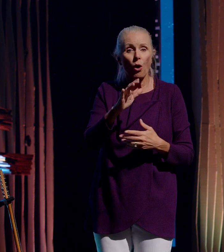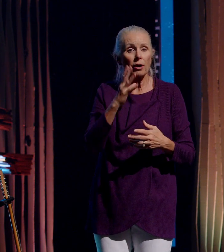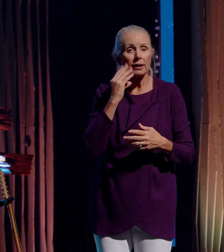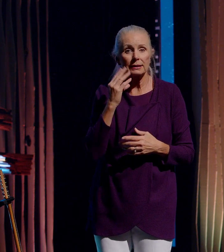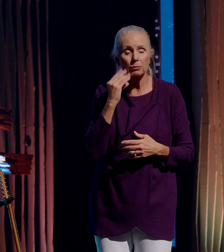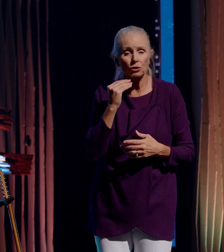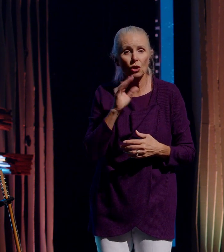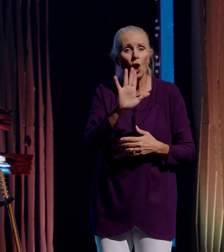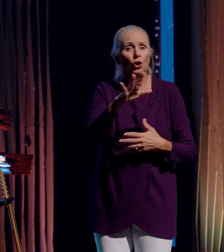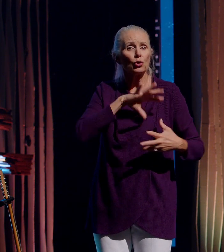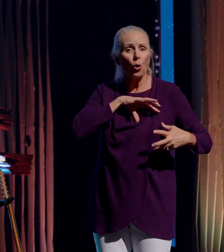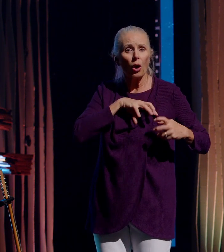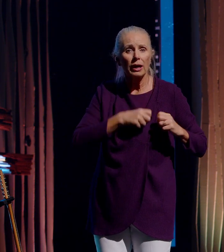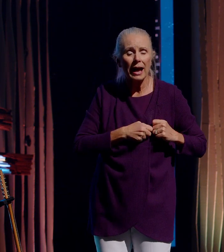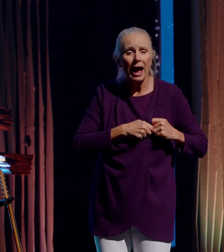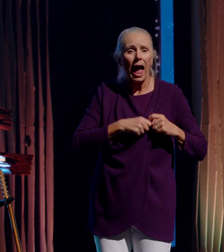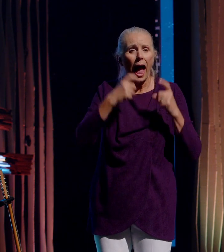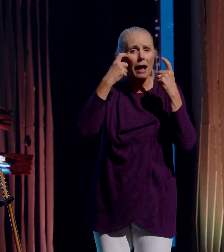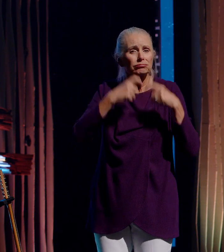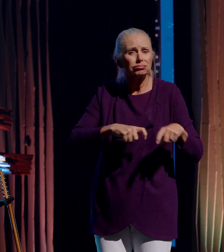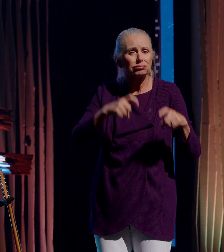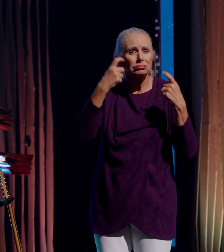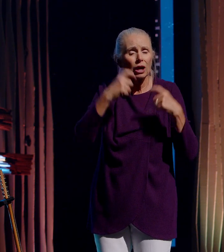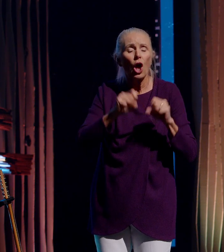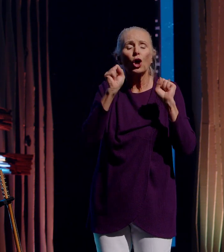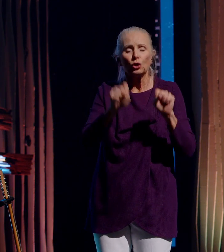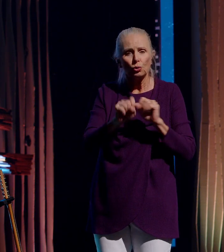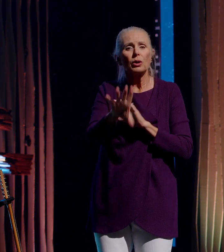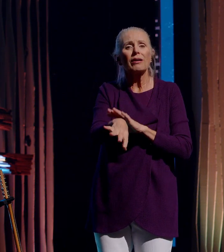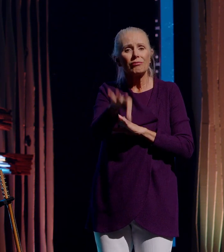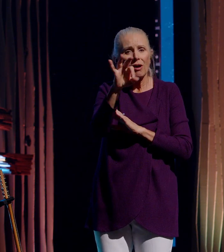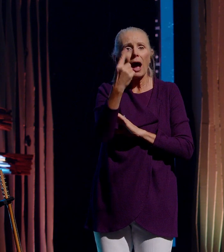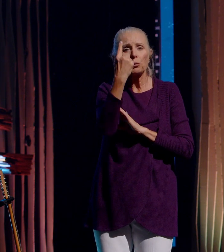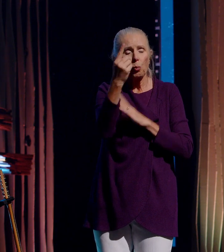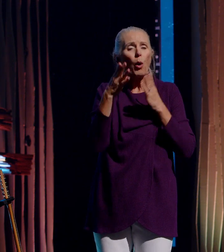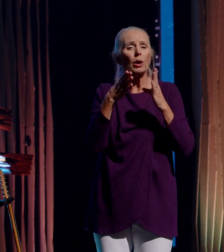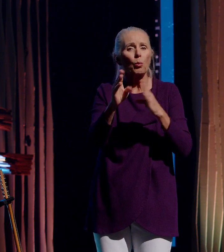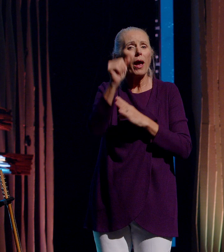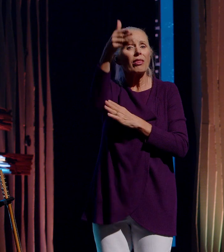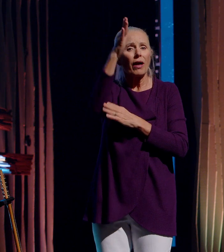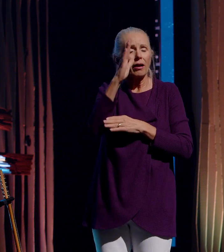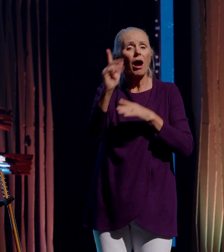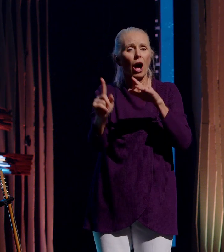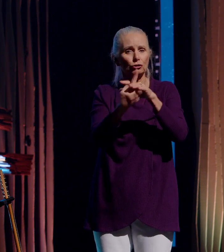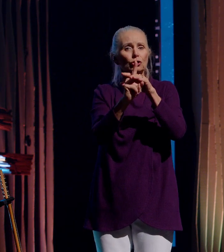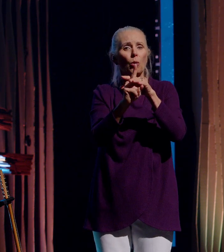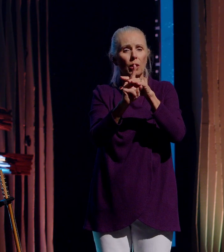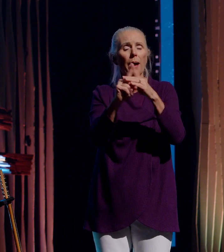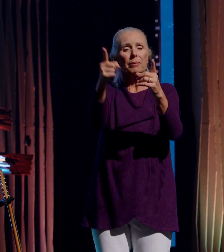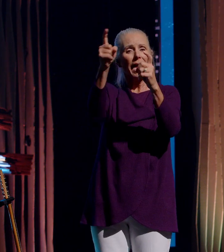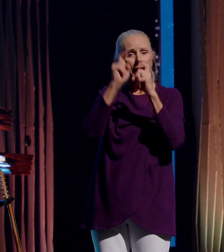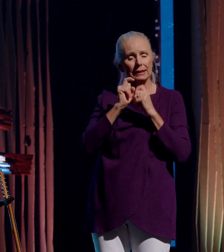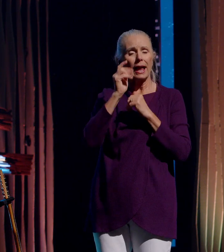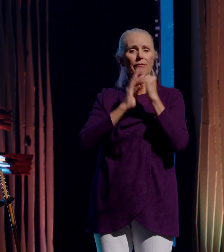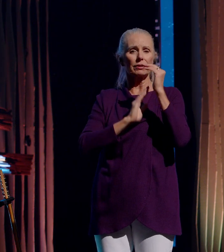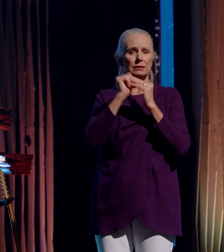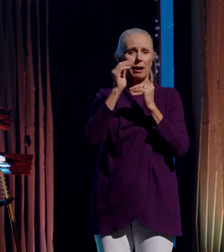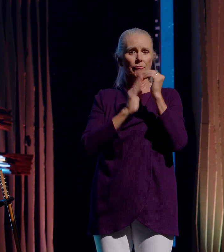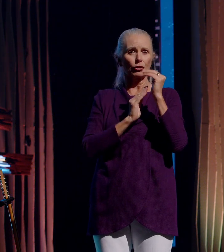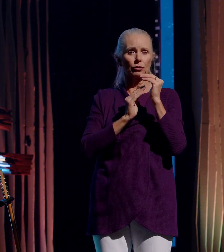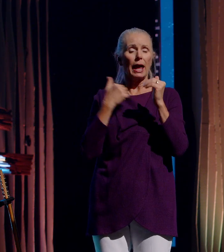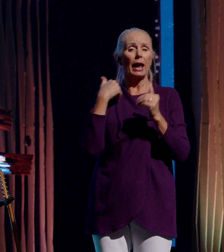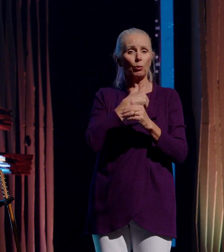are plenty, we can surely find one way that the God showed up and comforted us, and we can give him